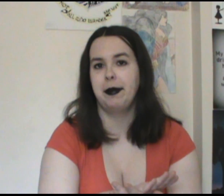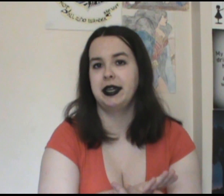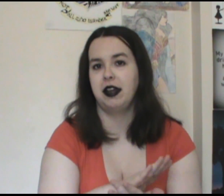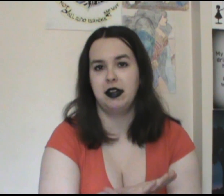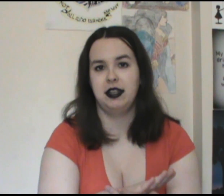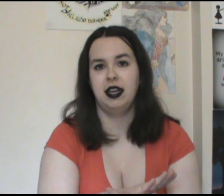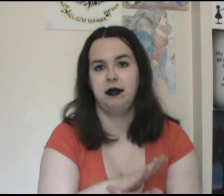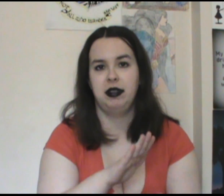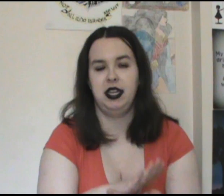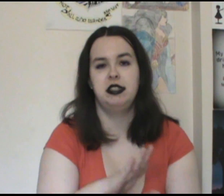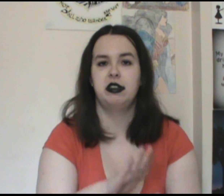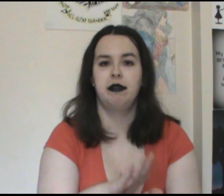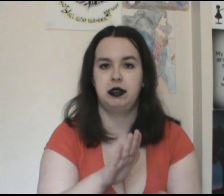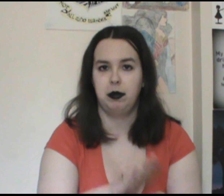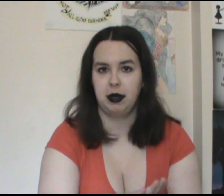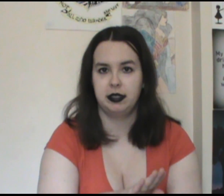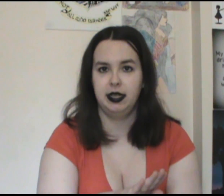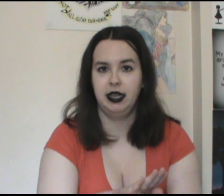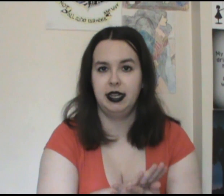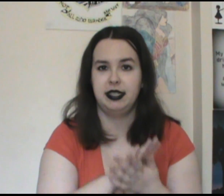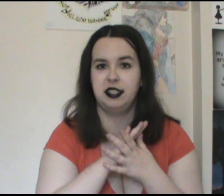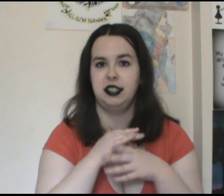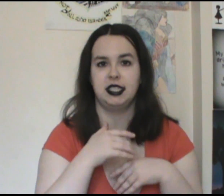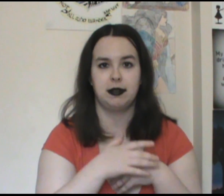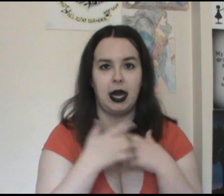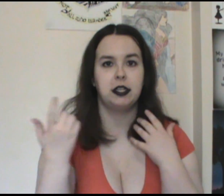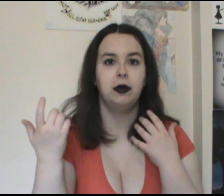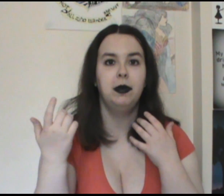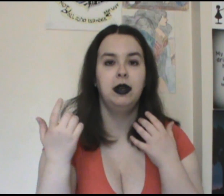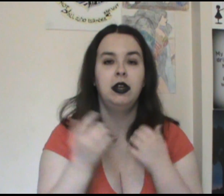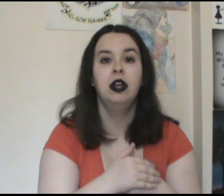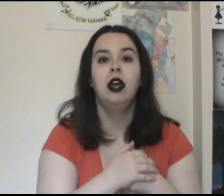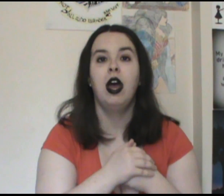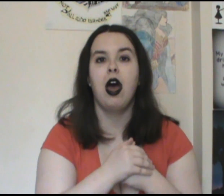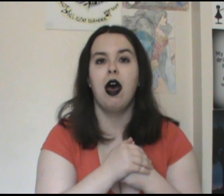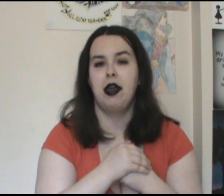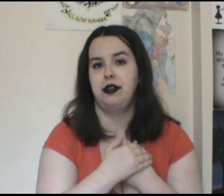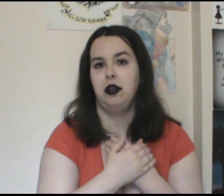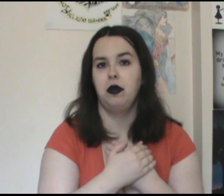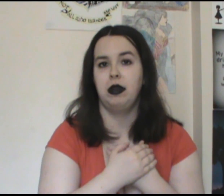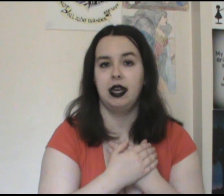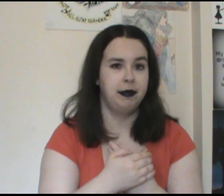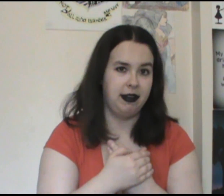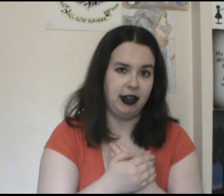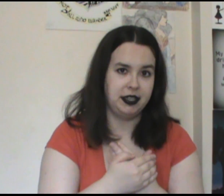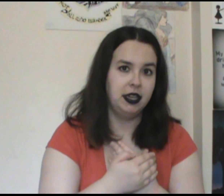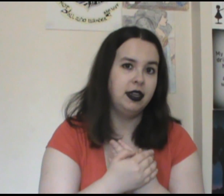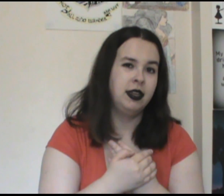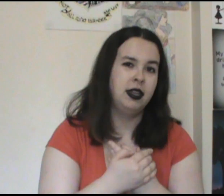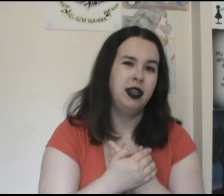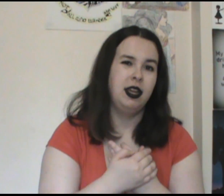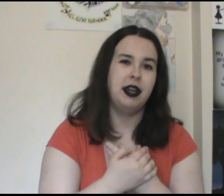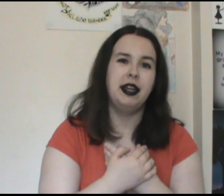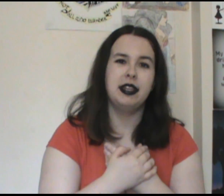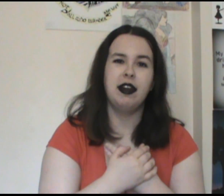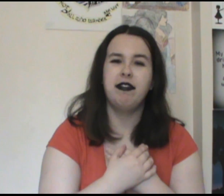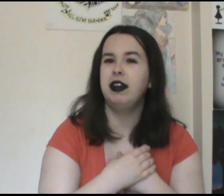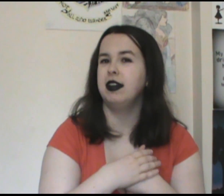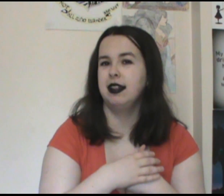in contact with each individual person and essentially scratch them to get them infected. And that felt a little